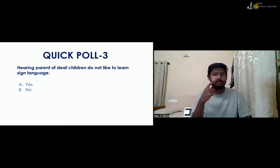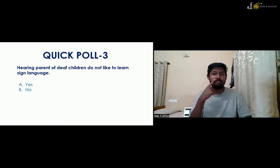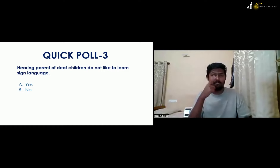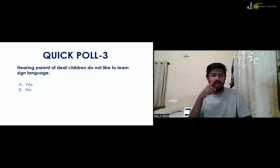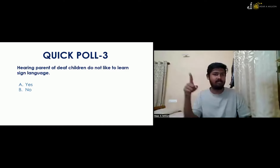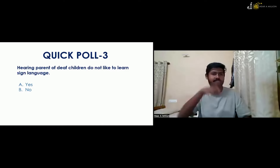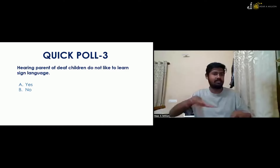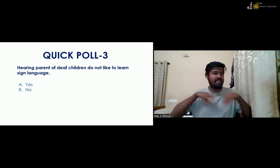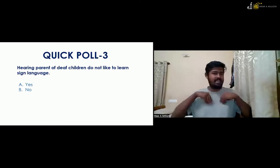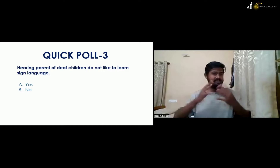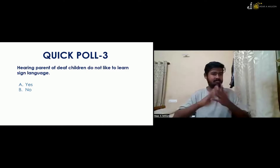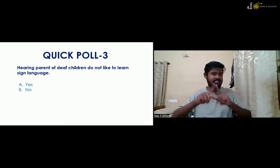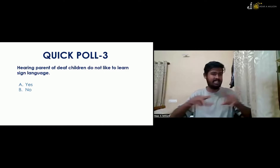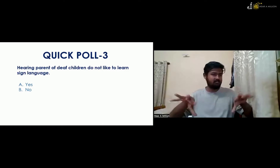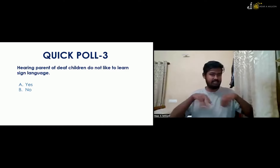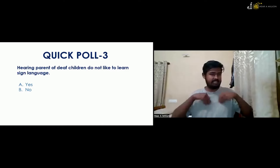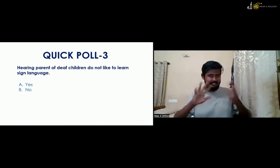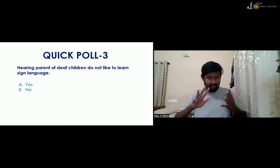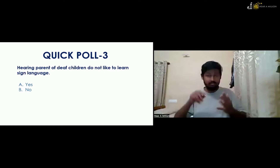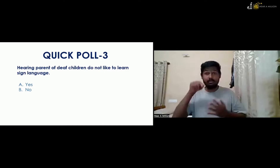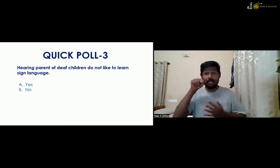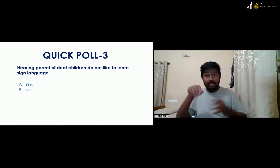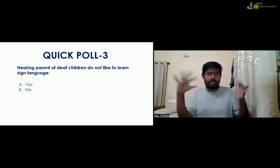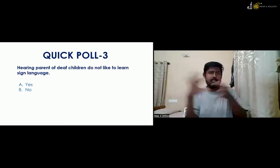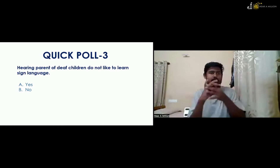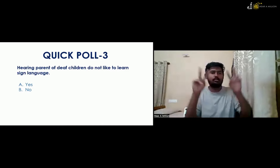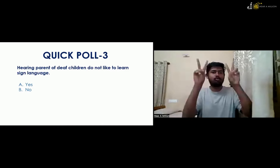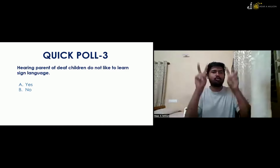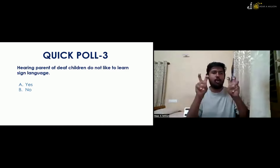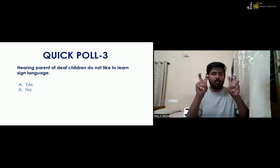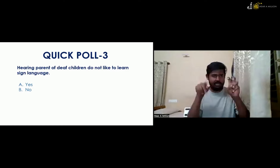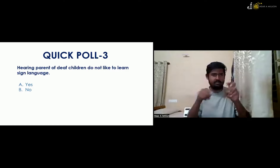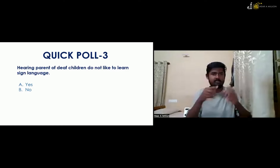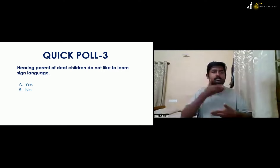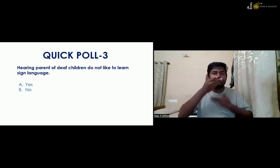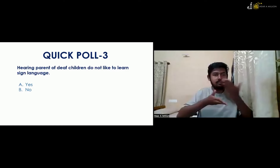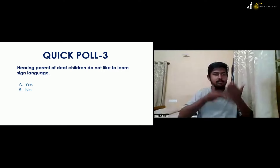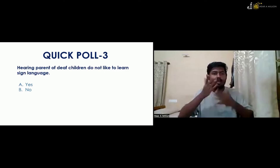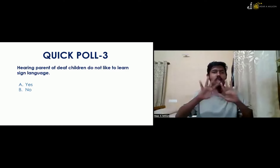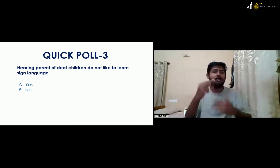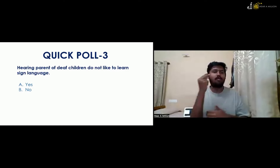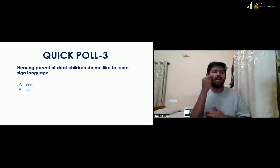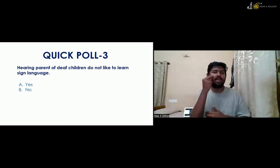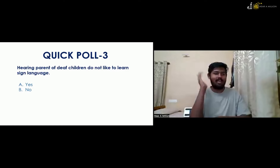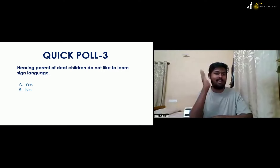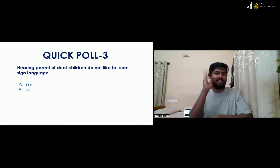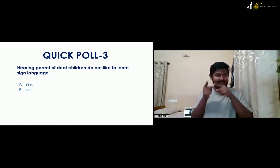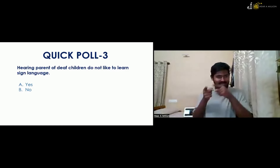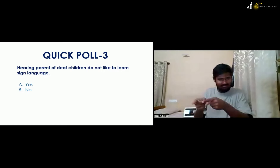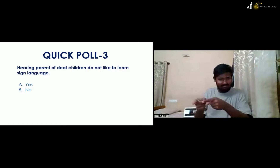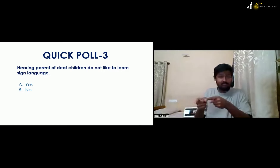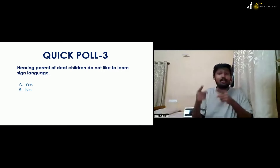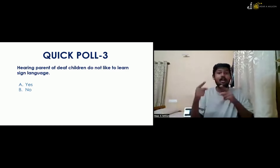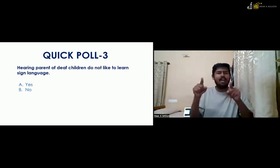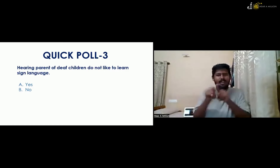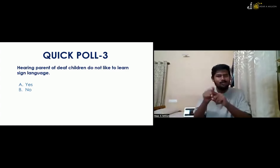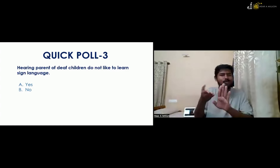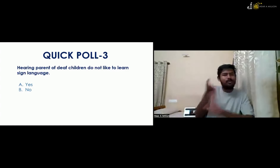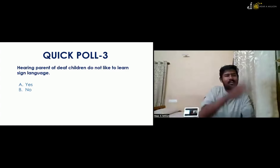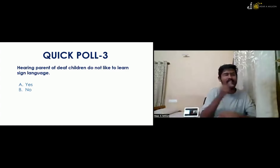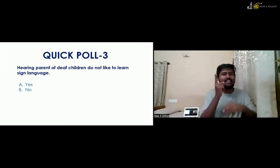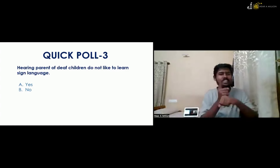So 58% are saying that means hearing parents are not ready to learn sign language. So